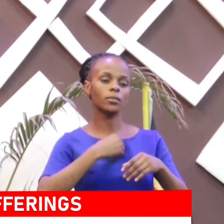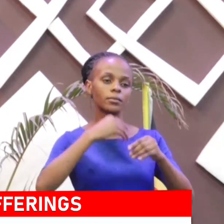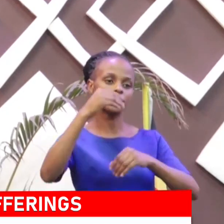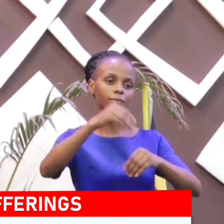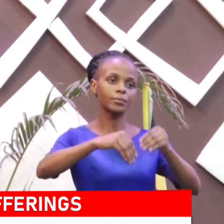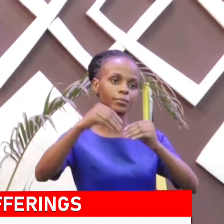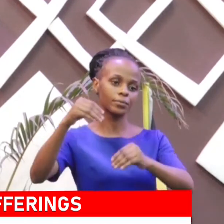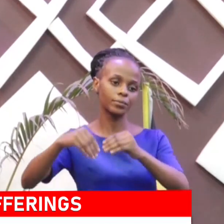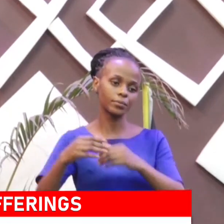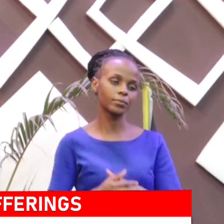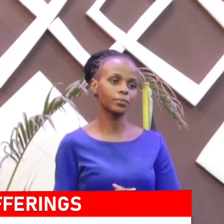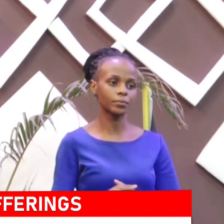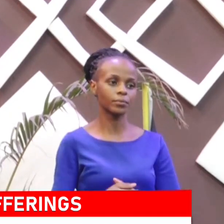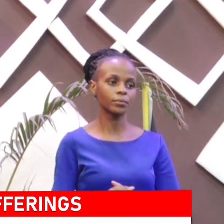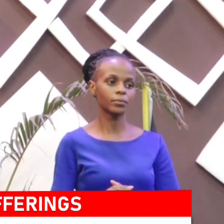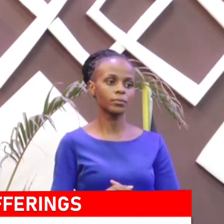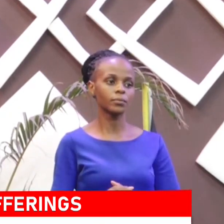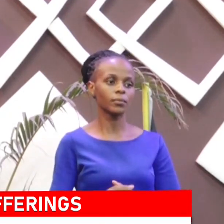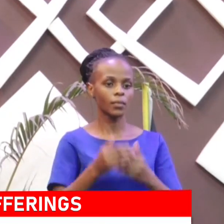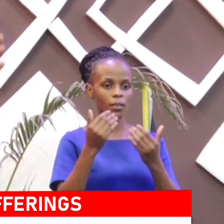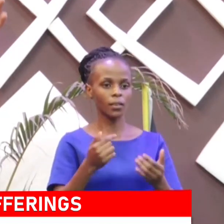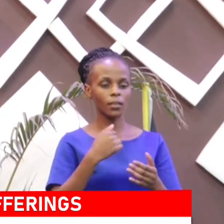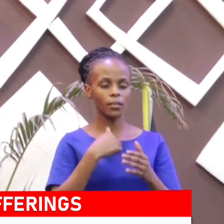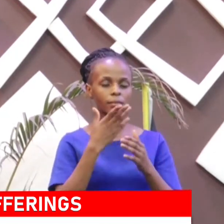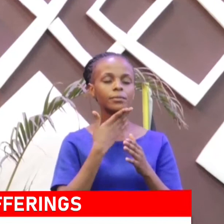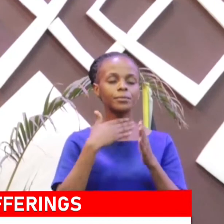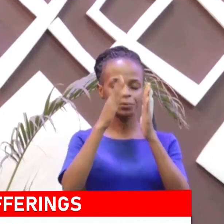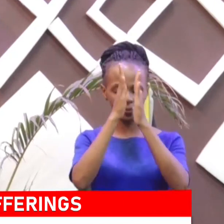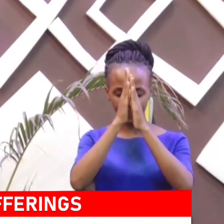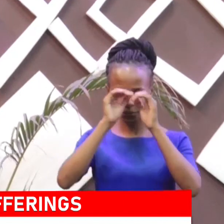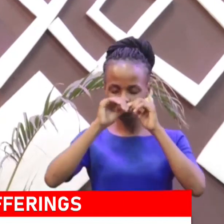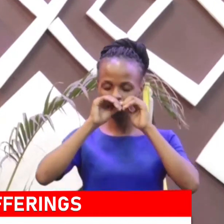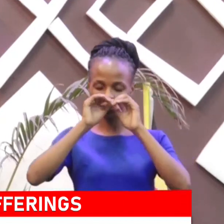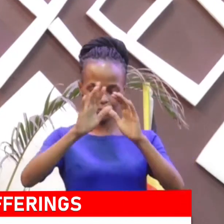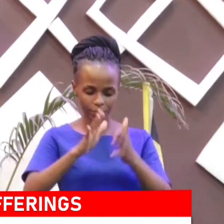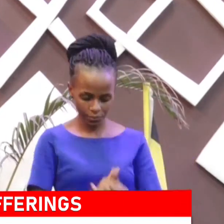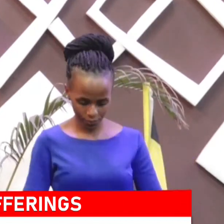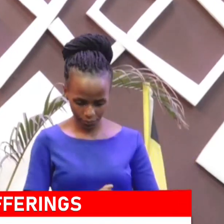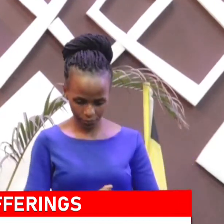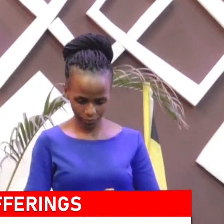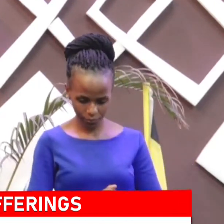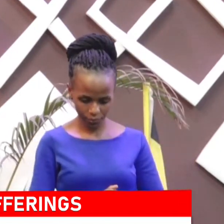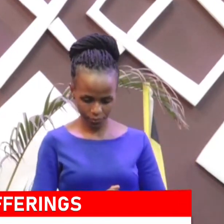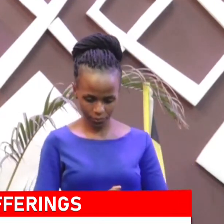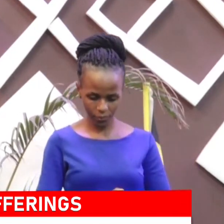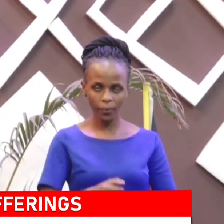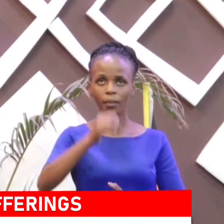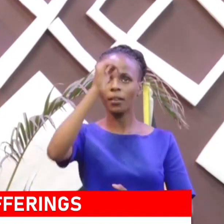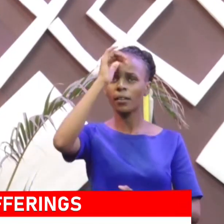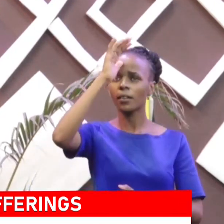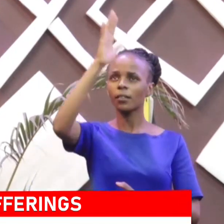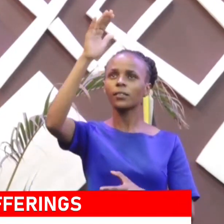in the different kinds of ways that we can give. I want to pray a blessing.